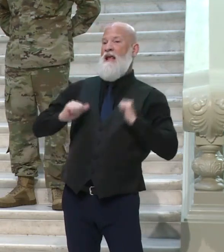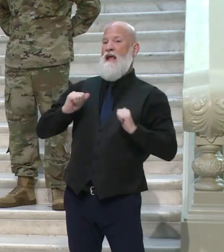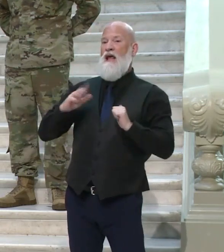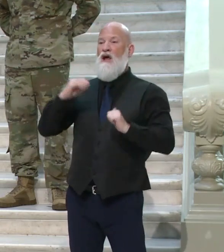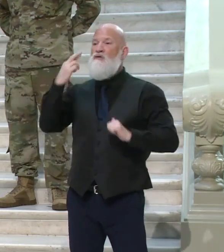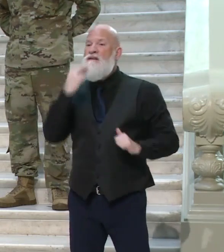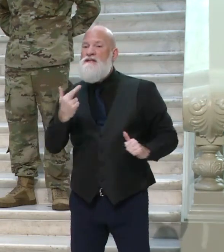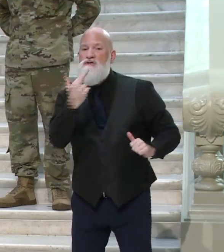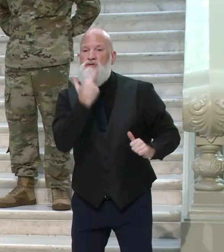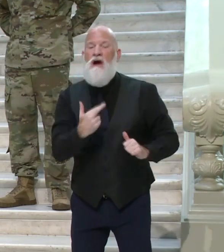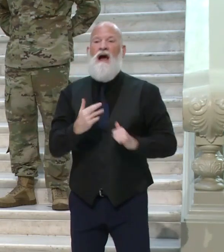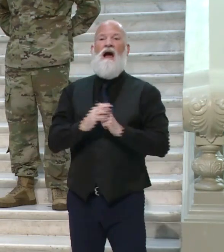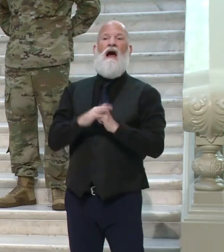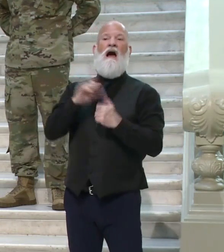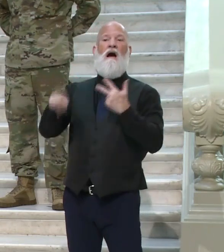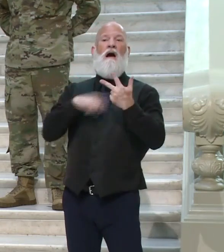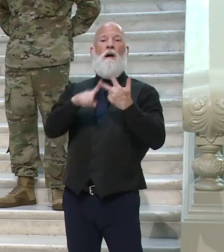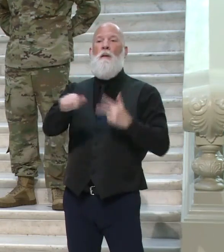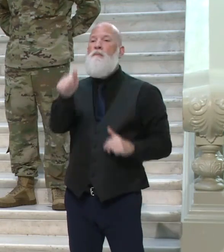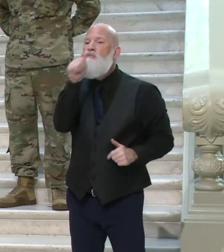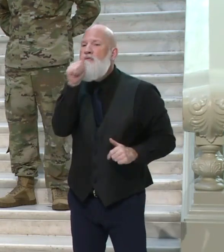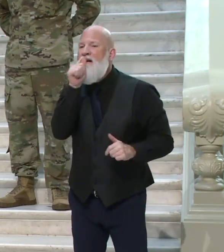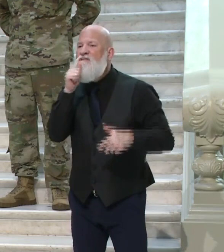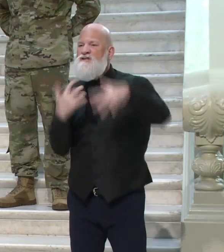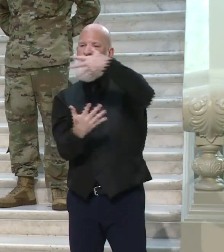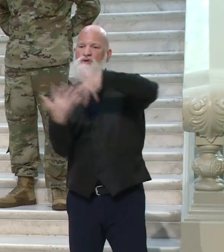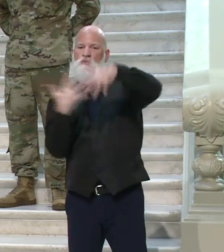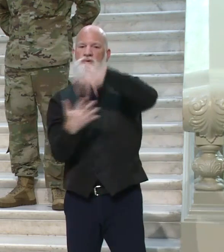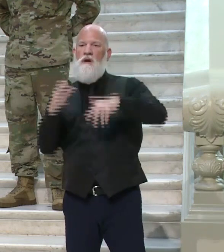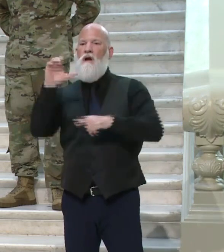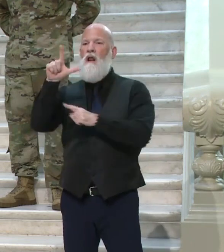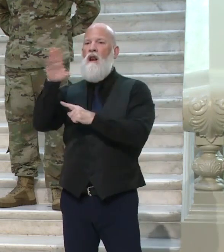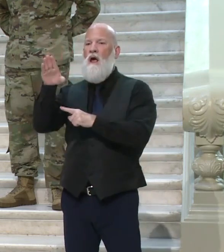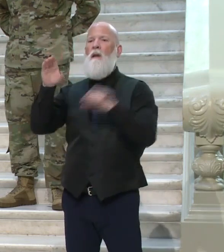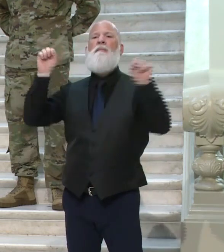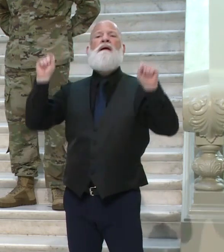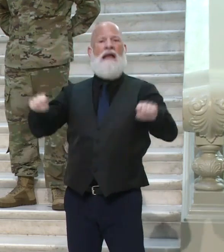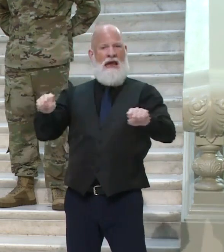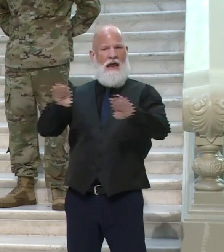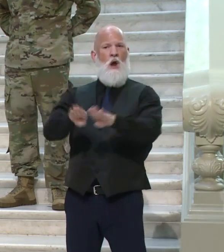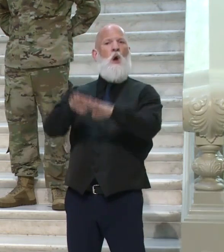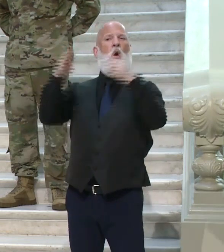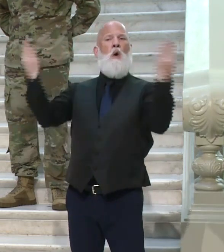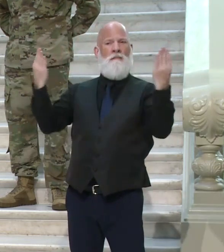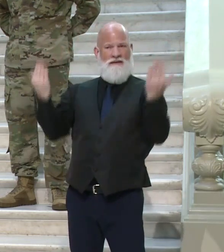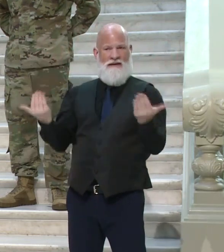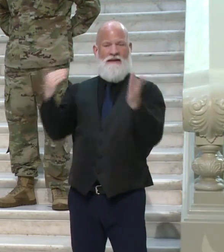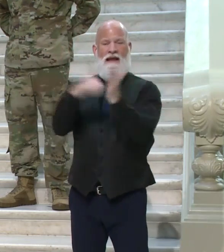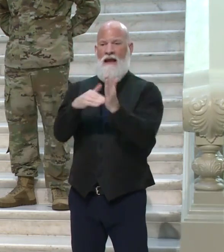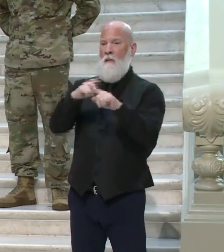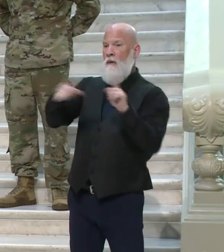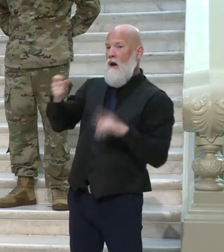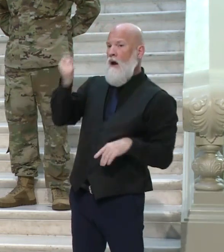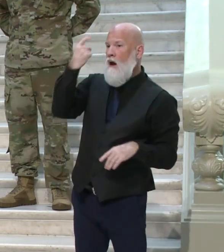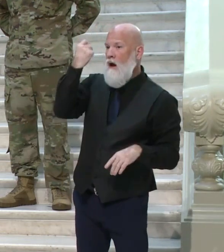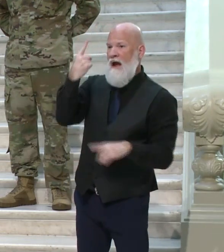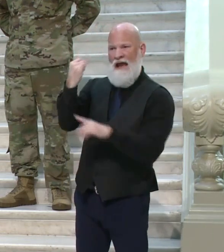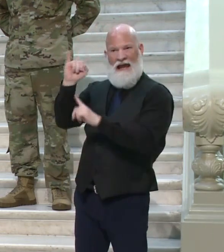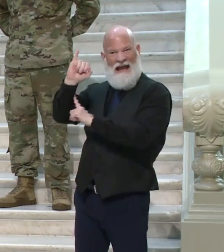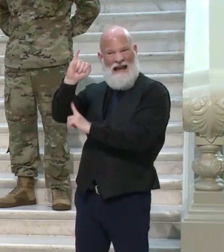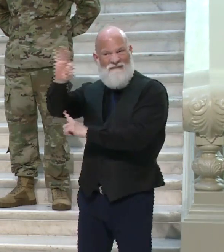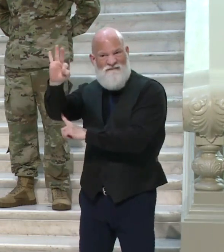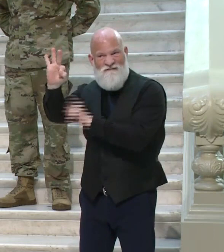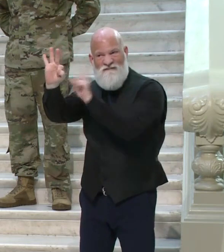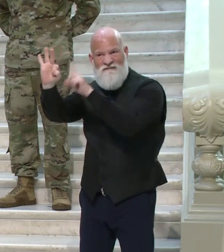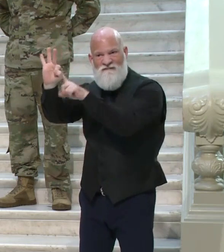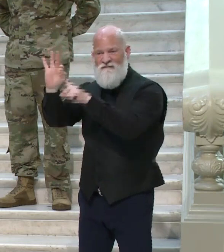those at private social clubs, which are allowed to resume dine-in services if they meet certain mandated